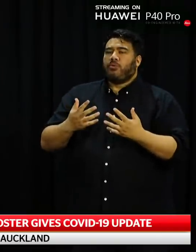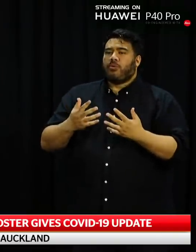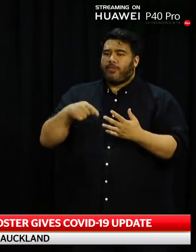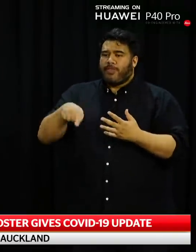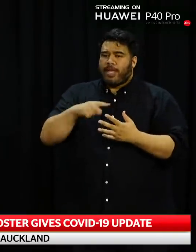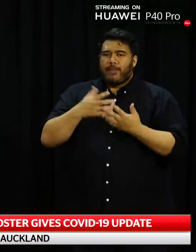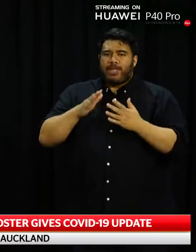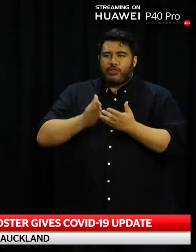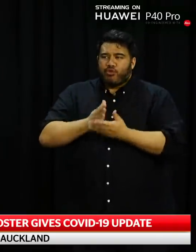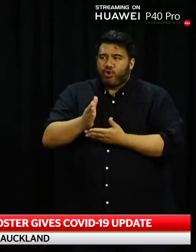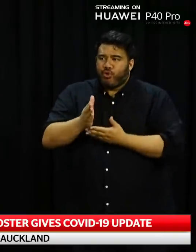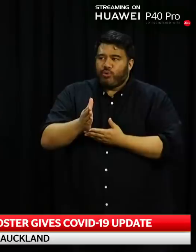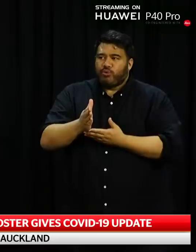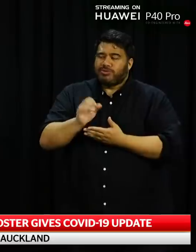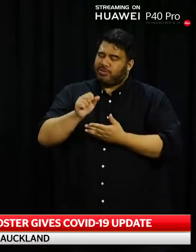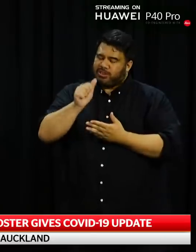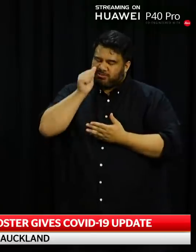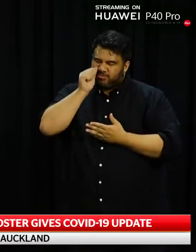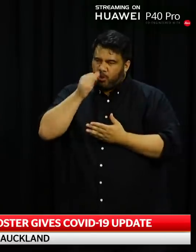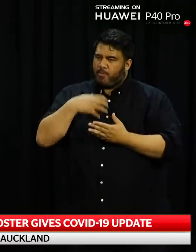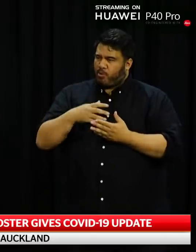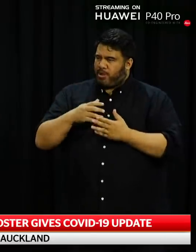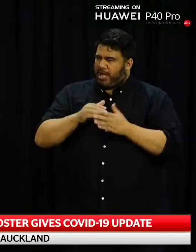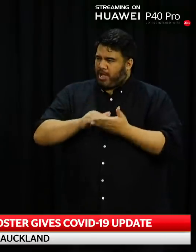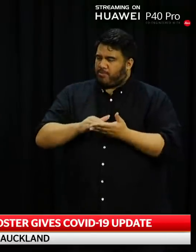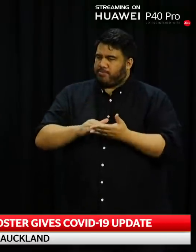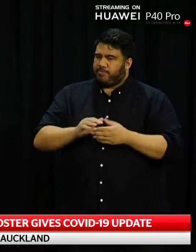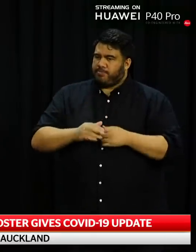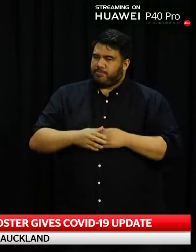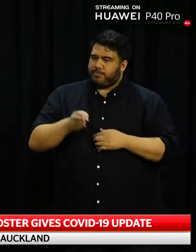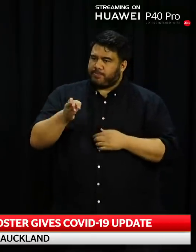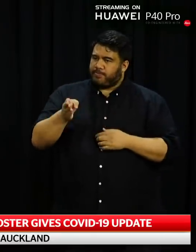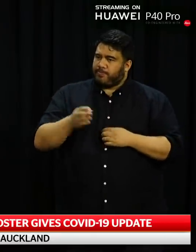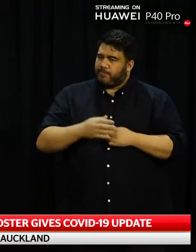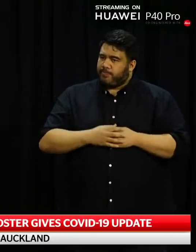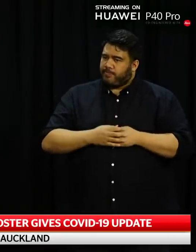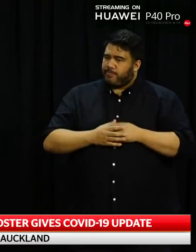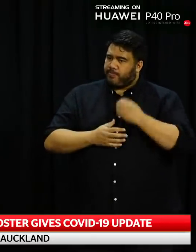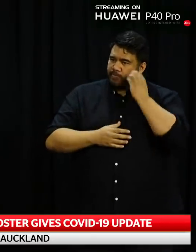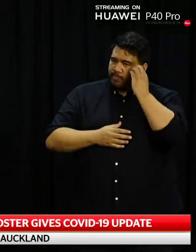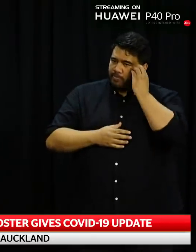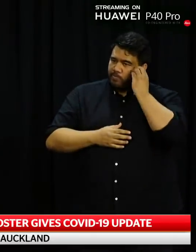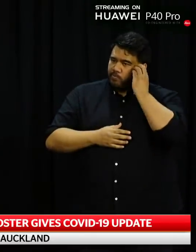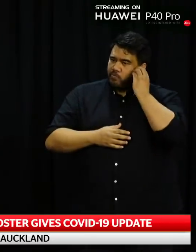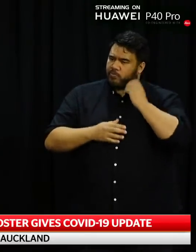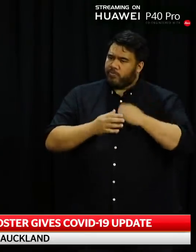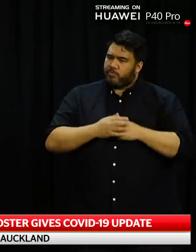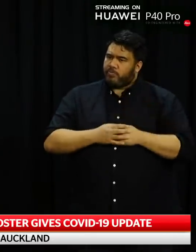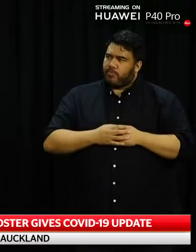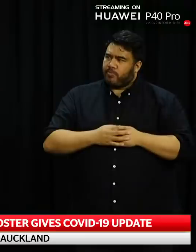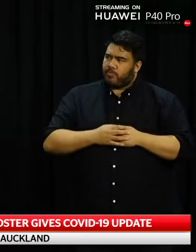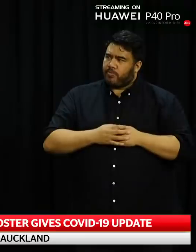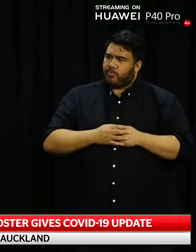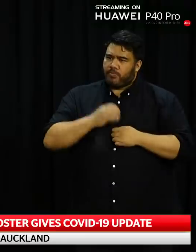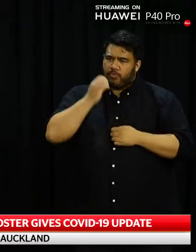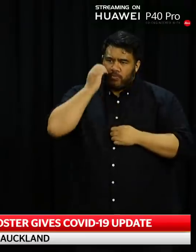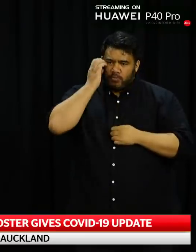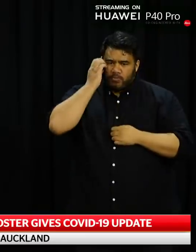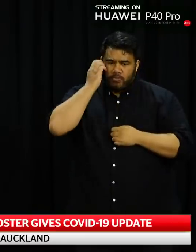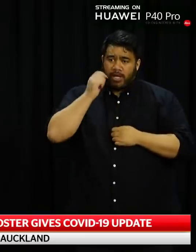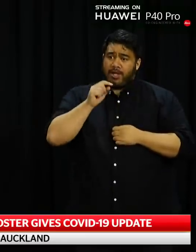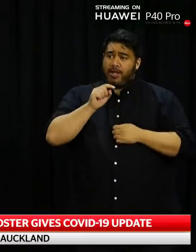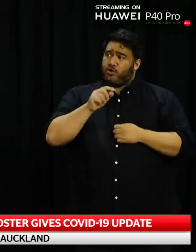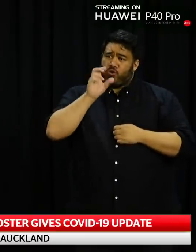does make it easier. Are you preparing that 105 line again for reporting breaches of that lockdown? The 105 line,